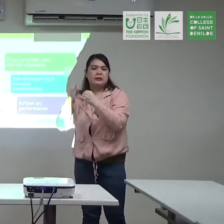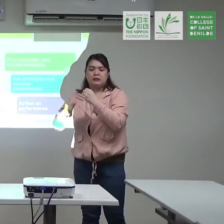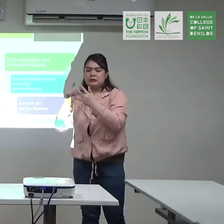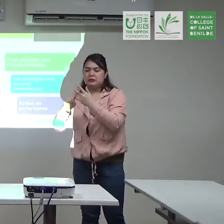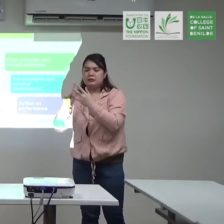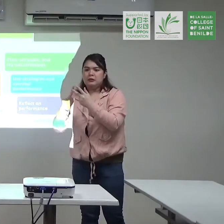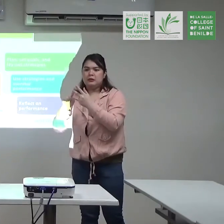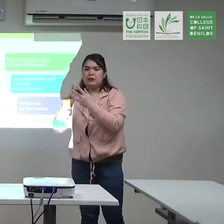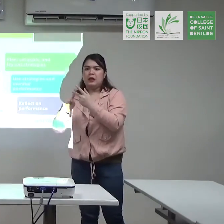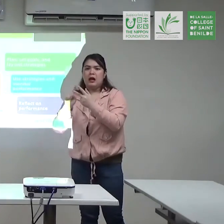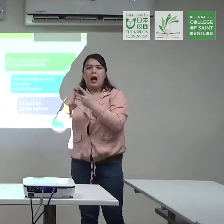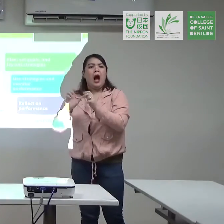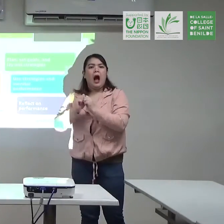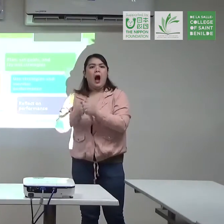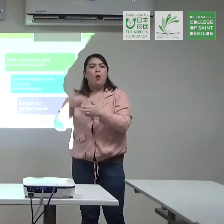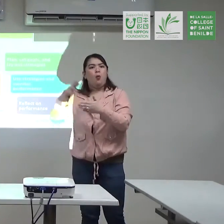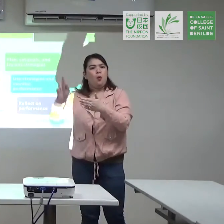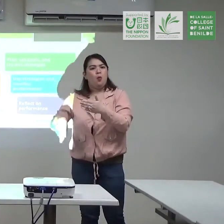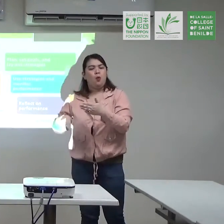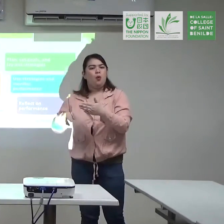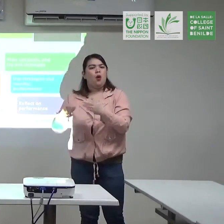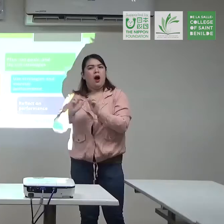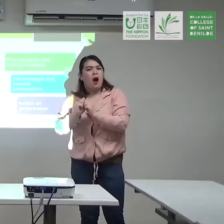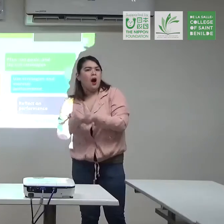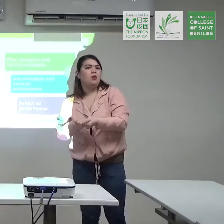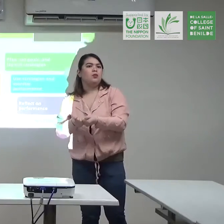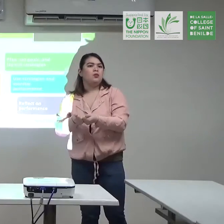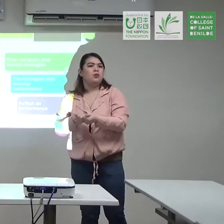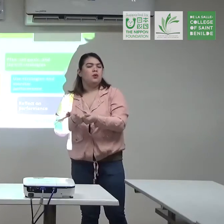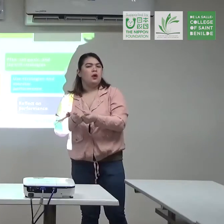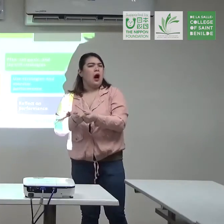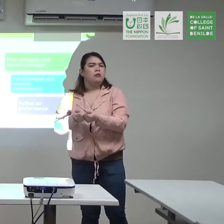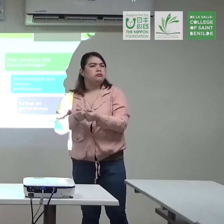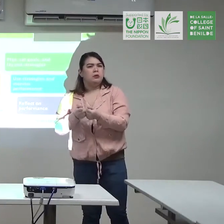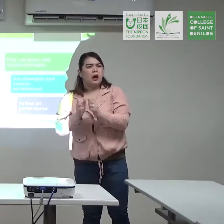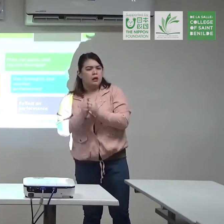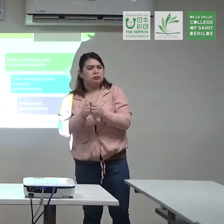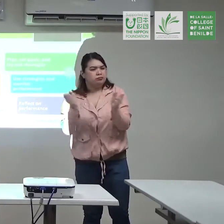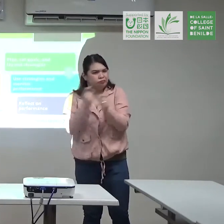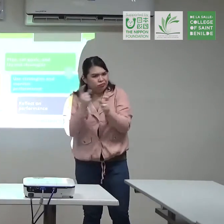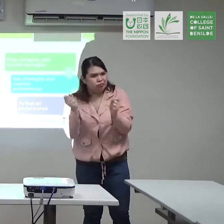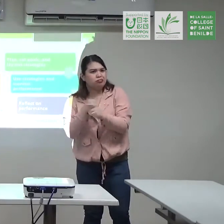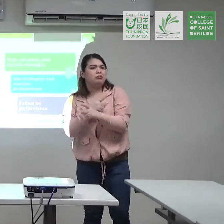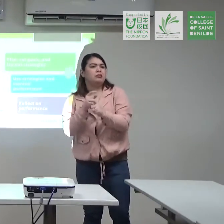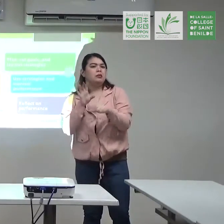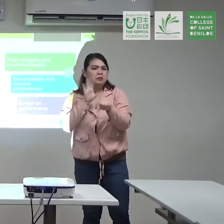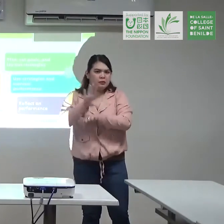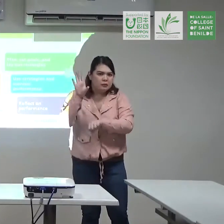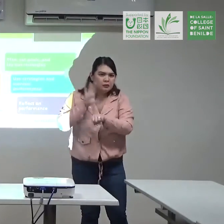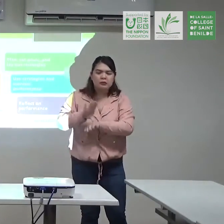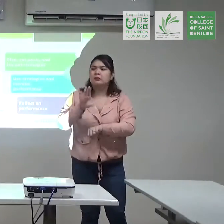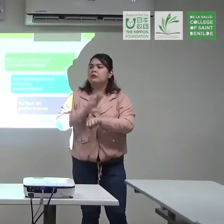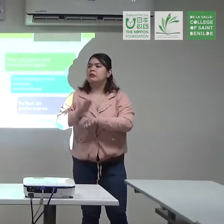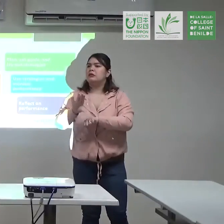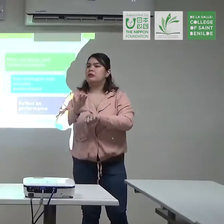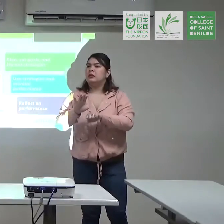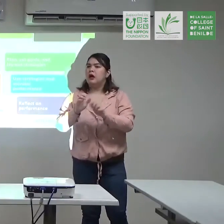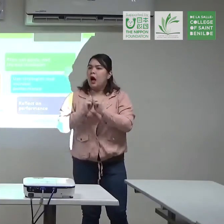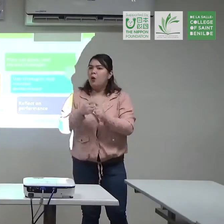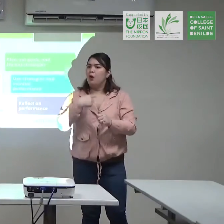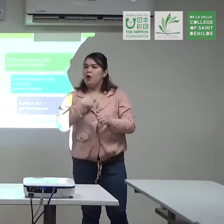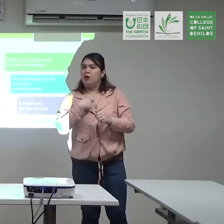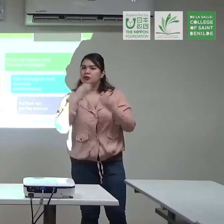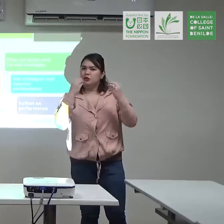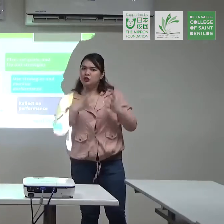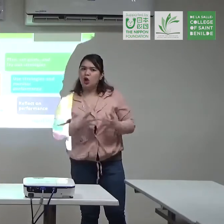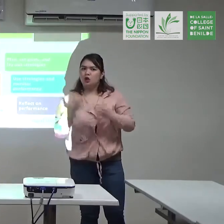after. How do you reflect after you have gathered feedback, and how do you respond